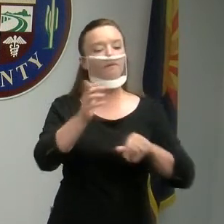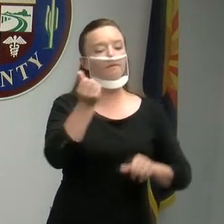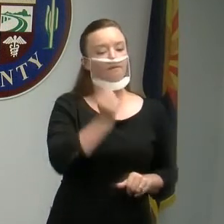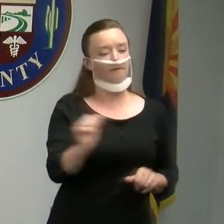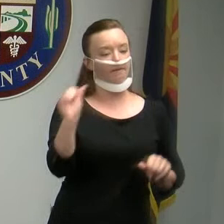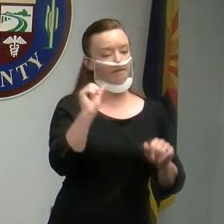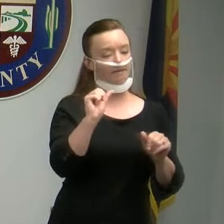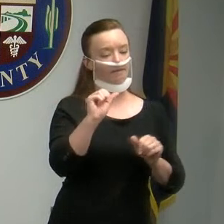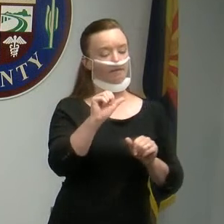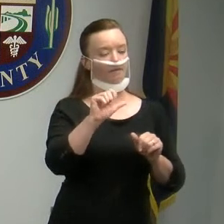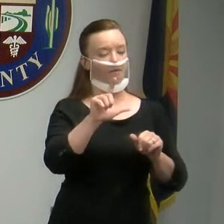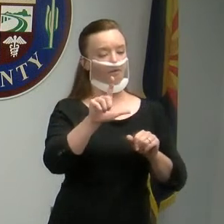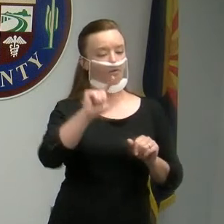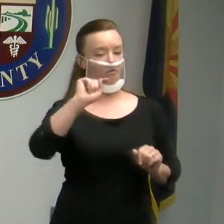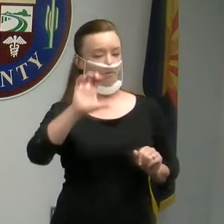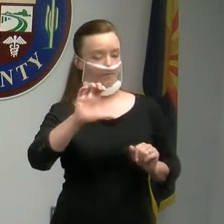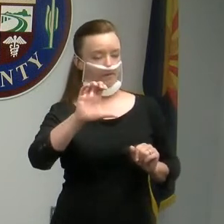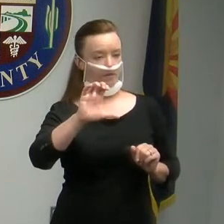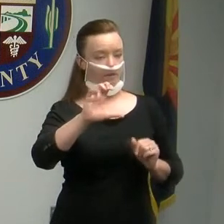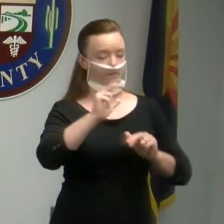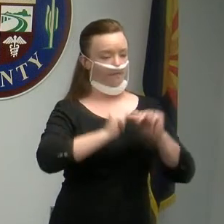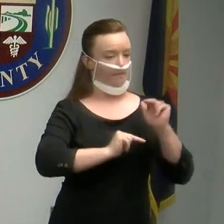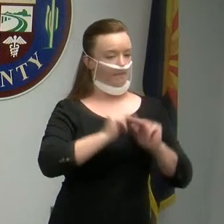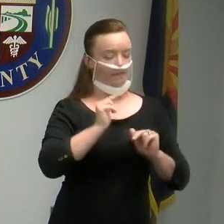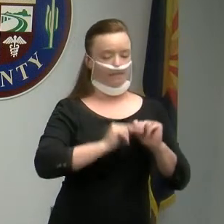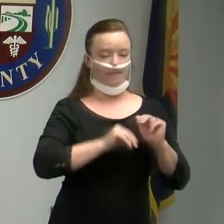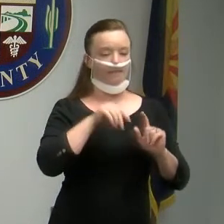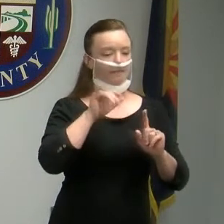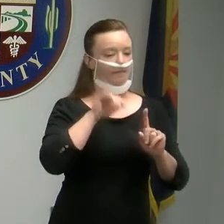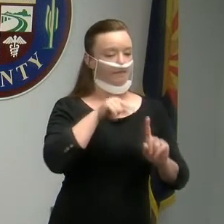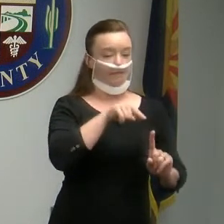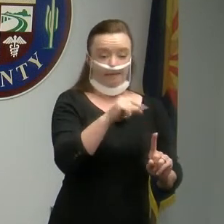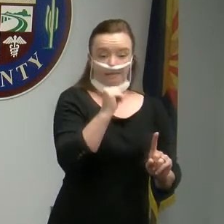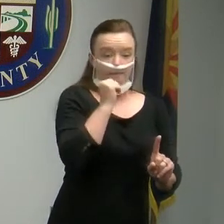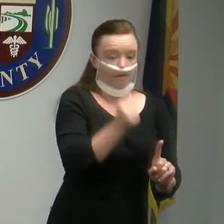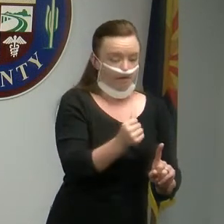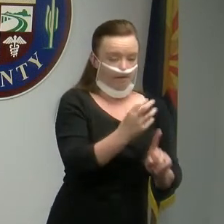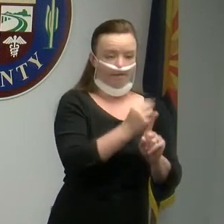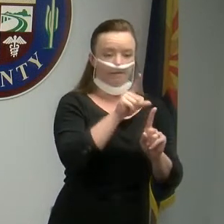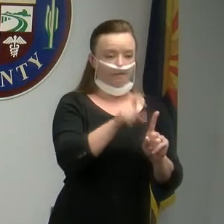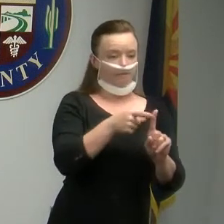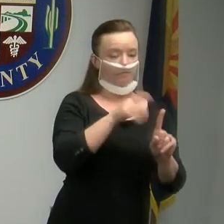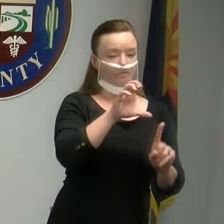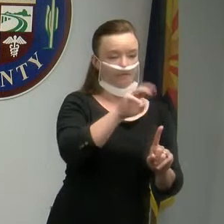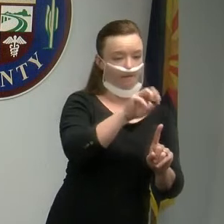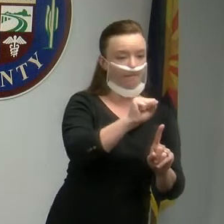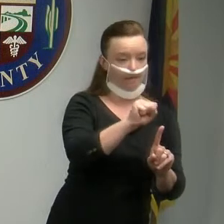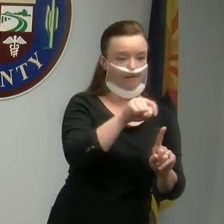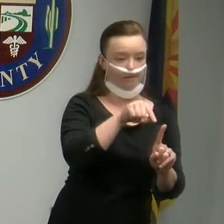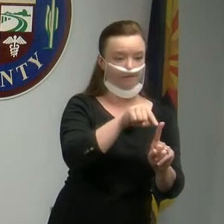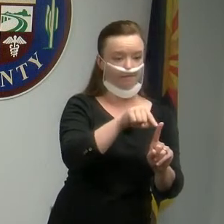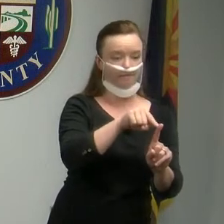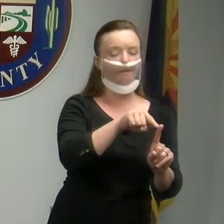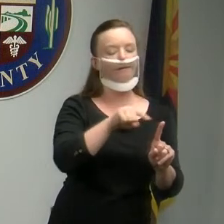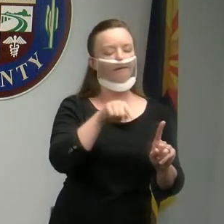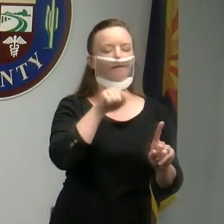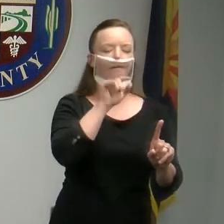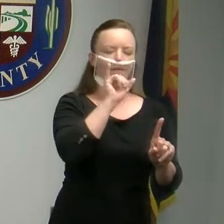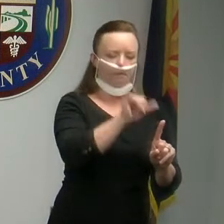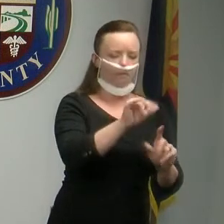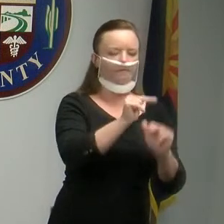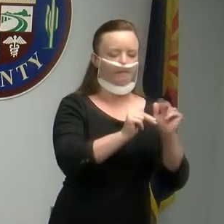being tested by CMS. CMS has given the CMS licensed facilities a